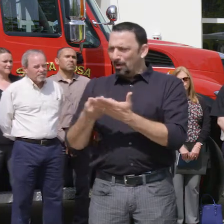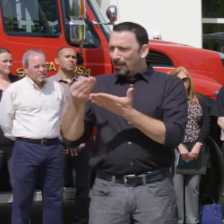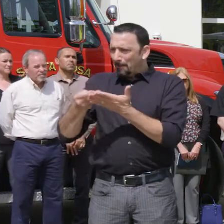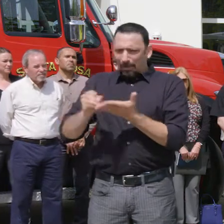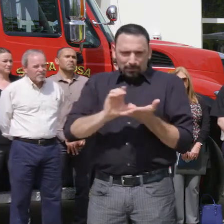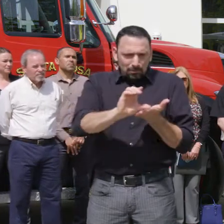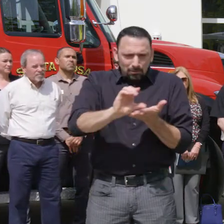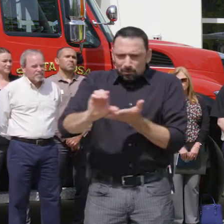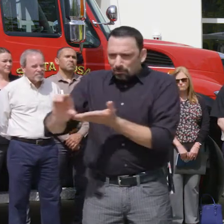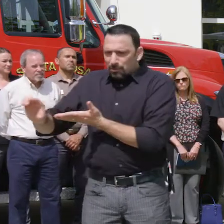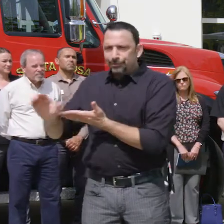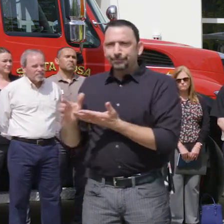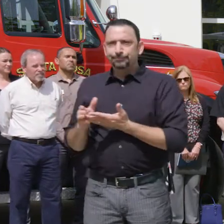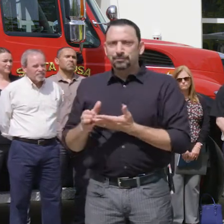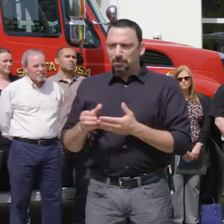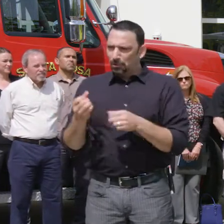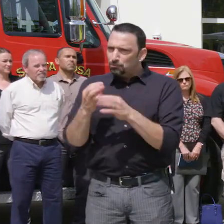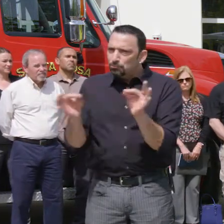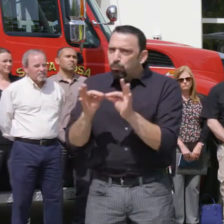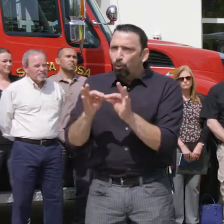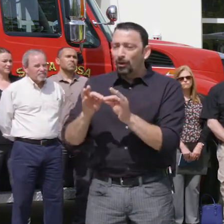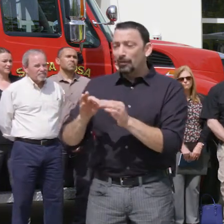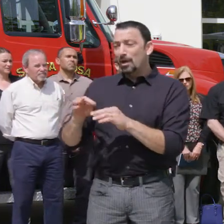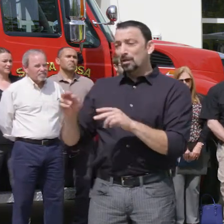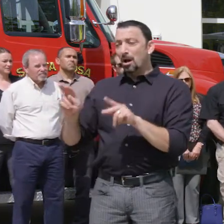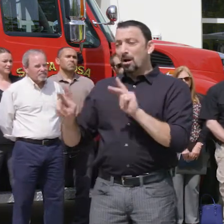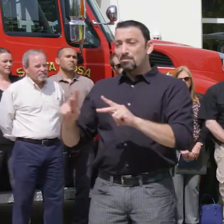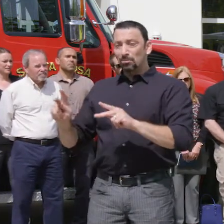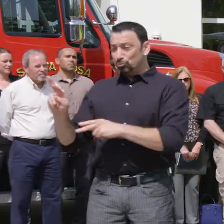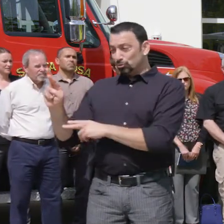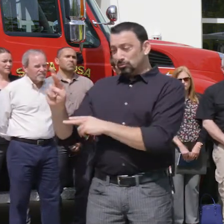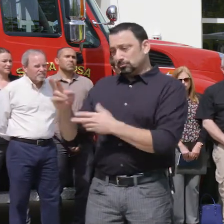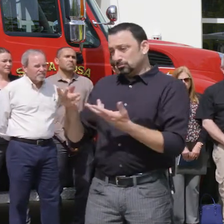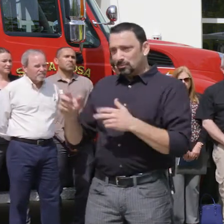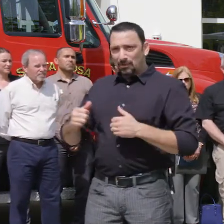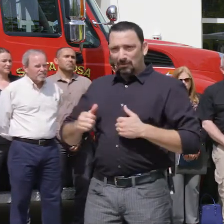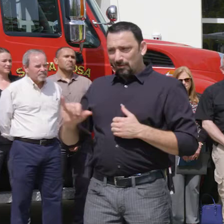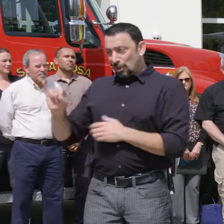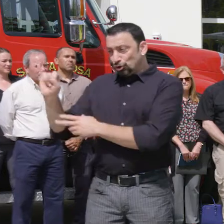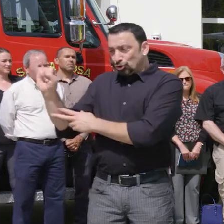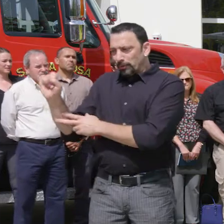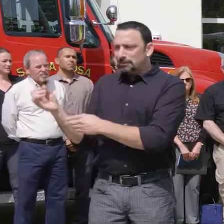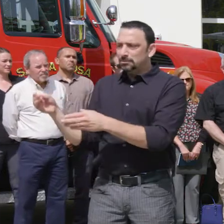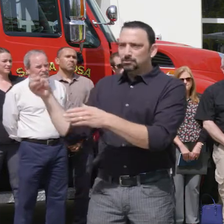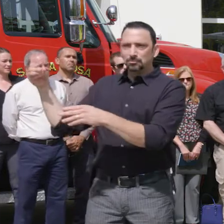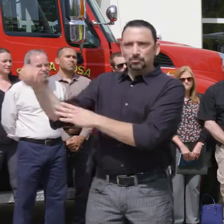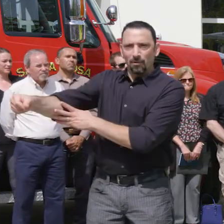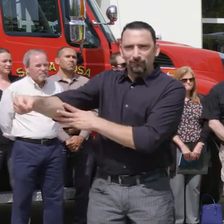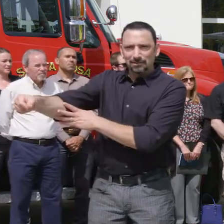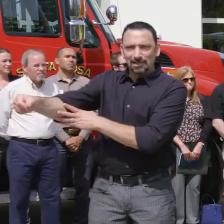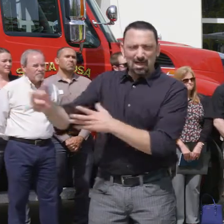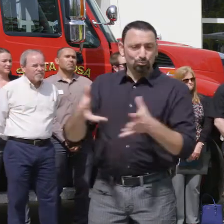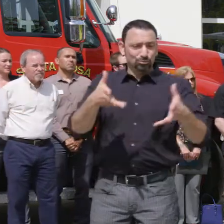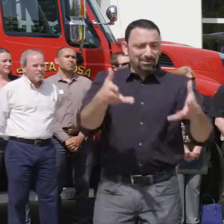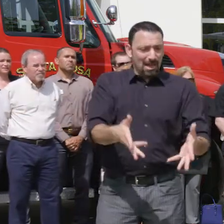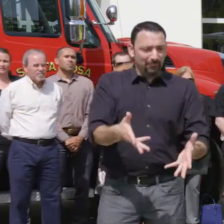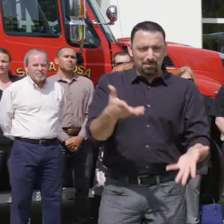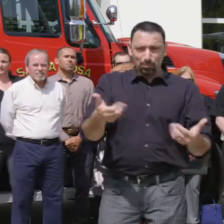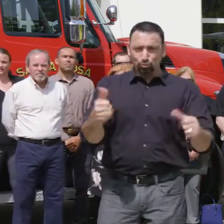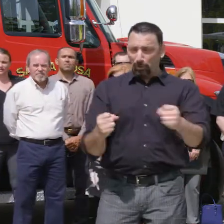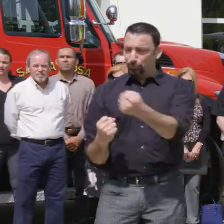that residents' insurance pays for what's owed and doesn't take anything away from them that they would need for their own debris removal.